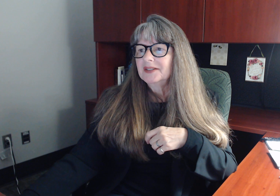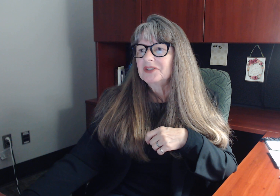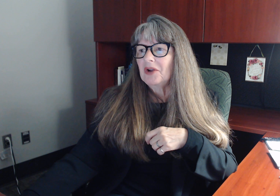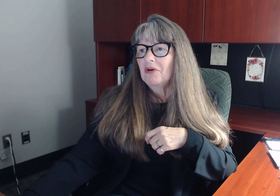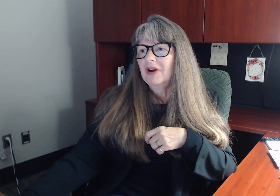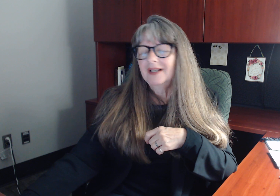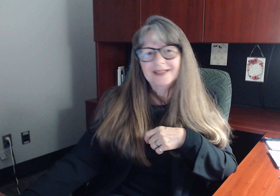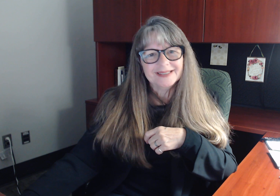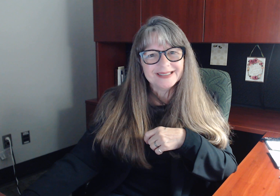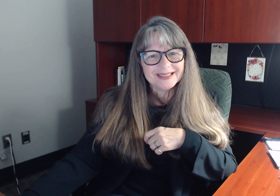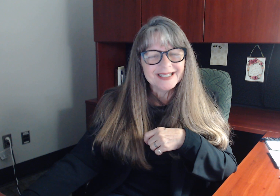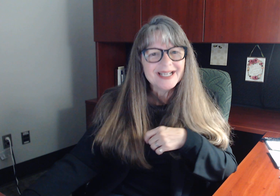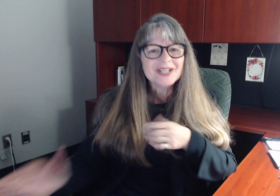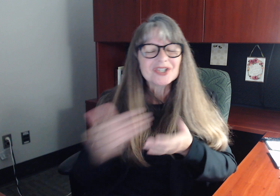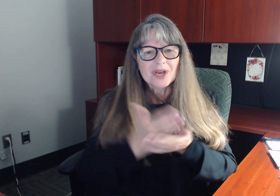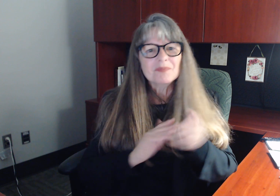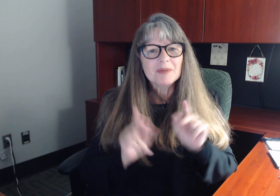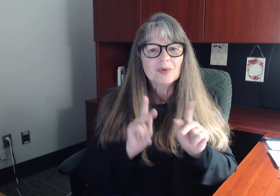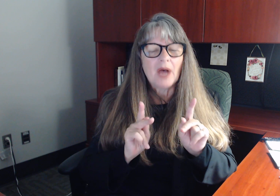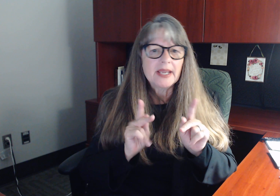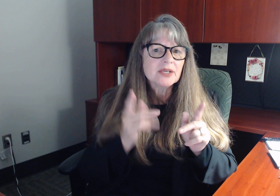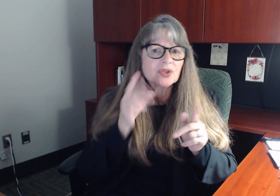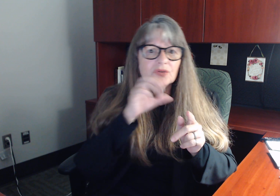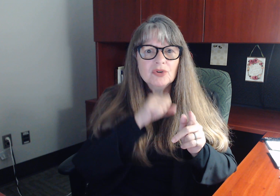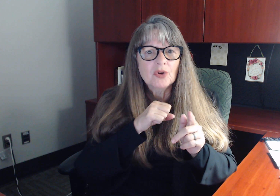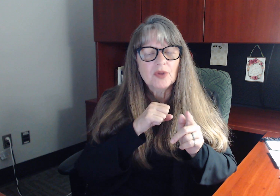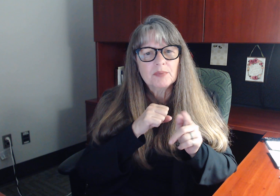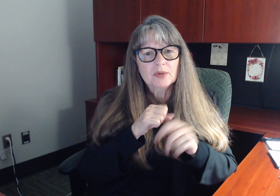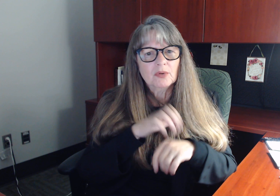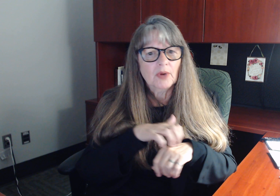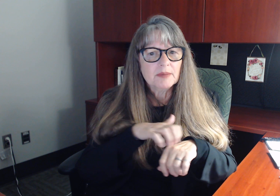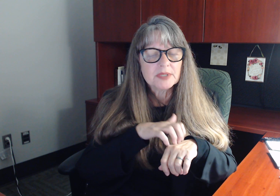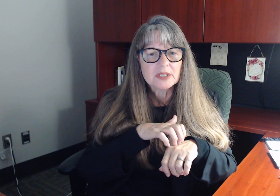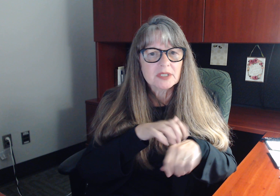So some people, I guess, they put grapes in different